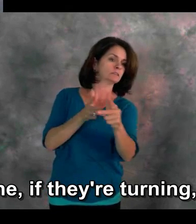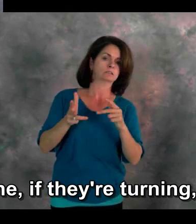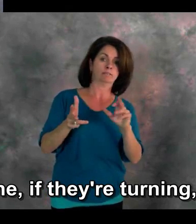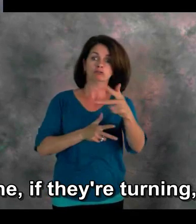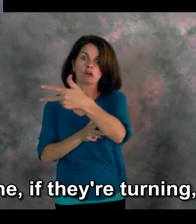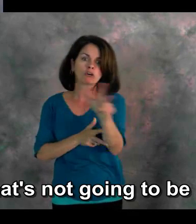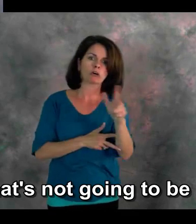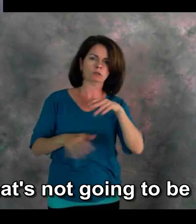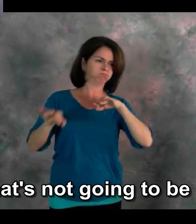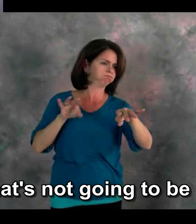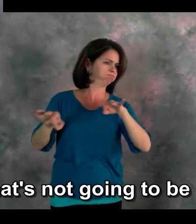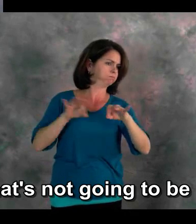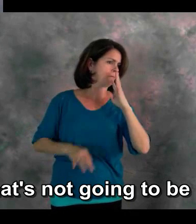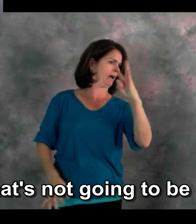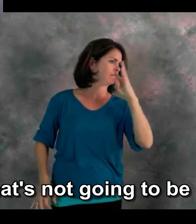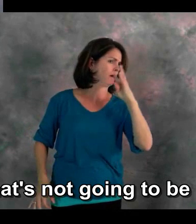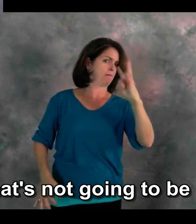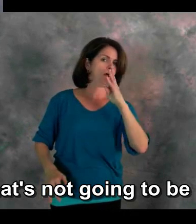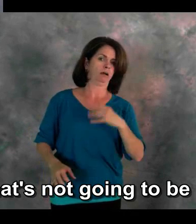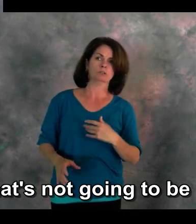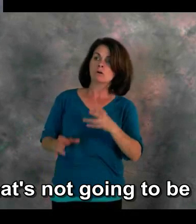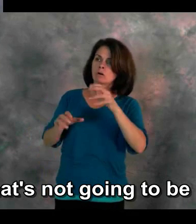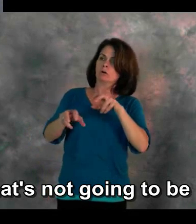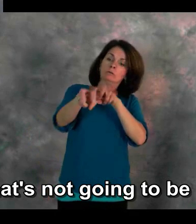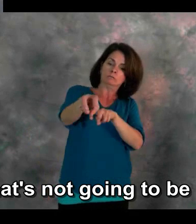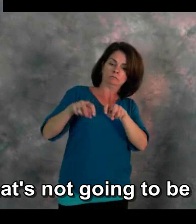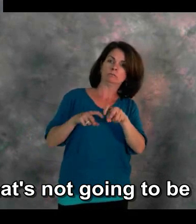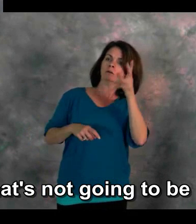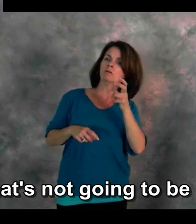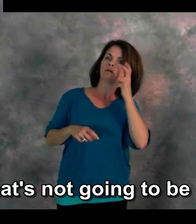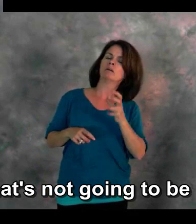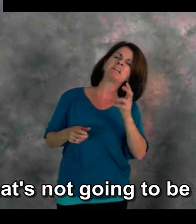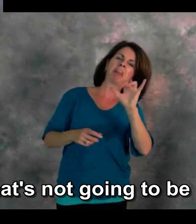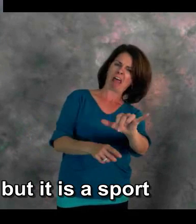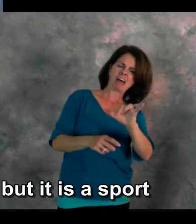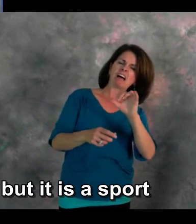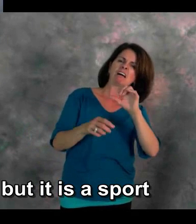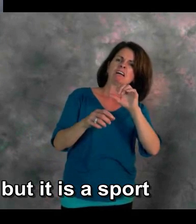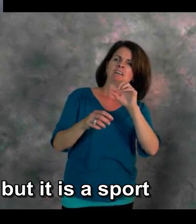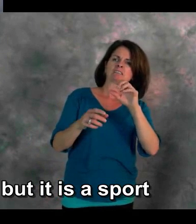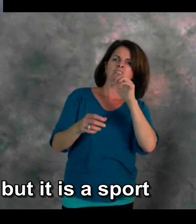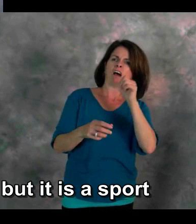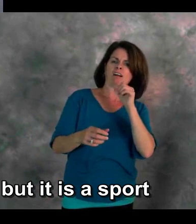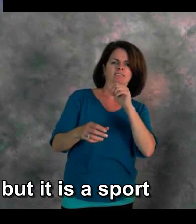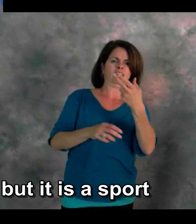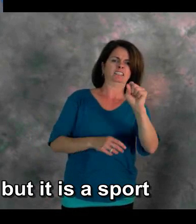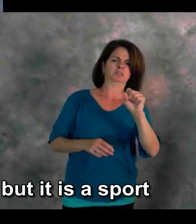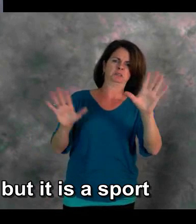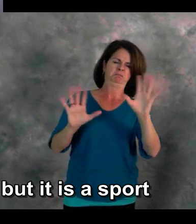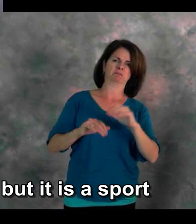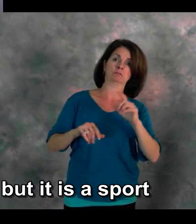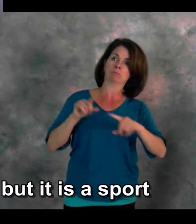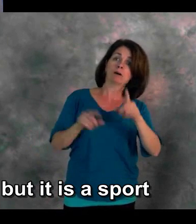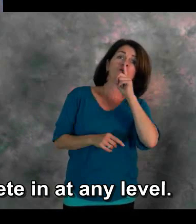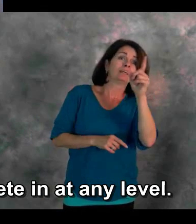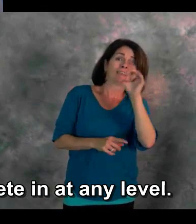turning, all that stuff. Typically, that's not going to be a high school sport, but it is